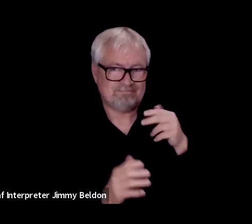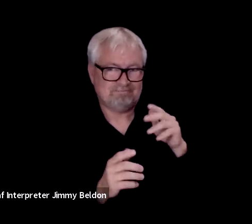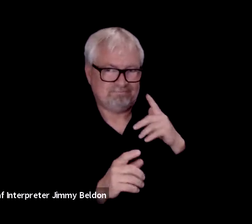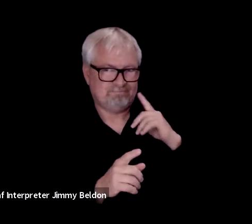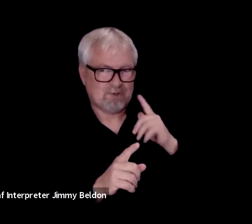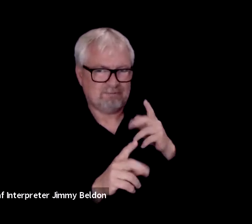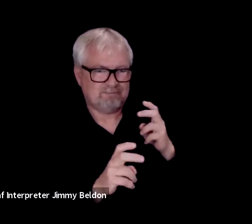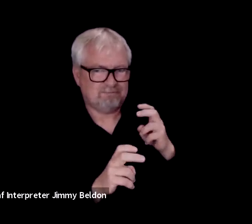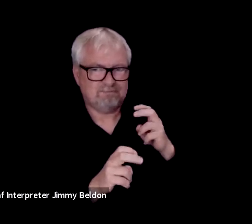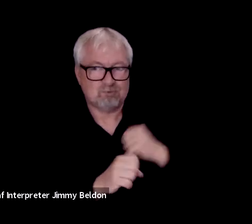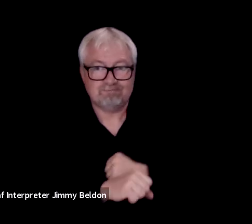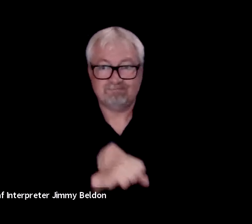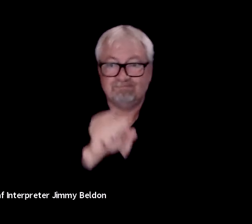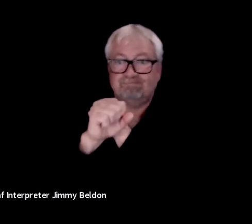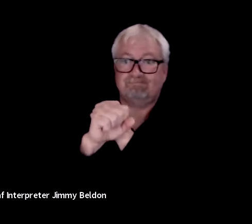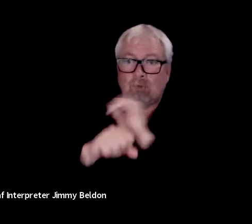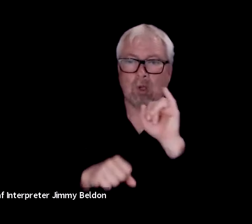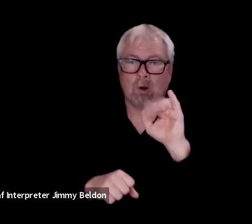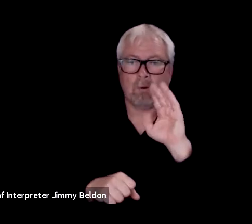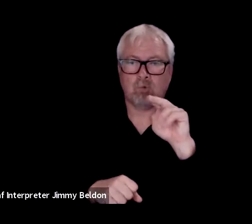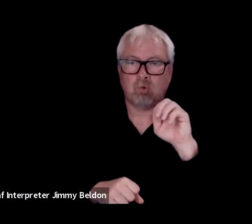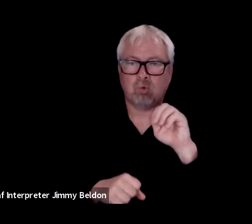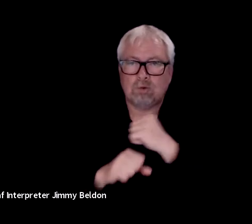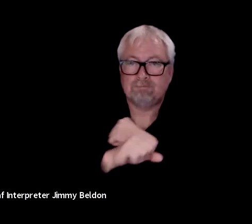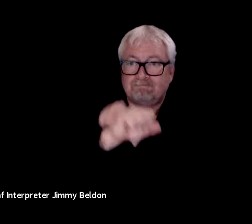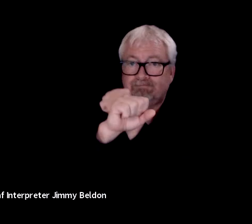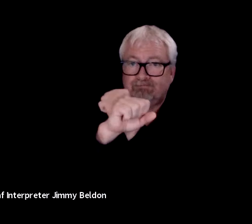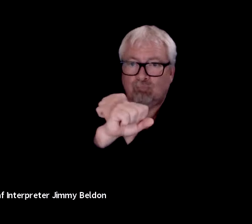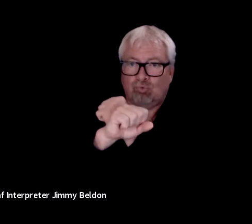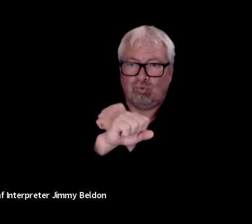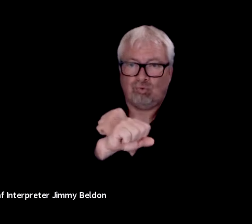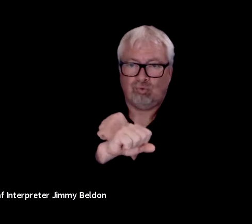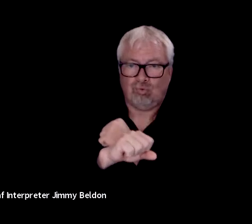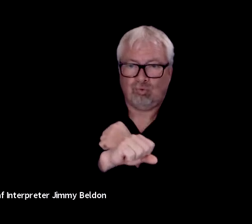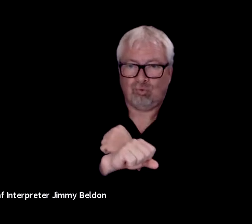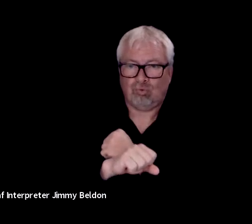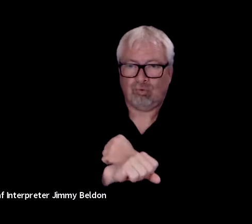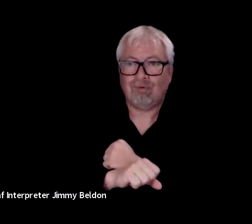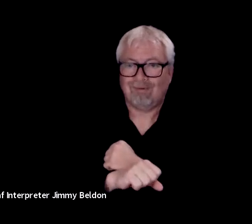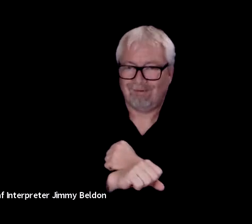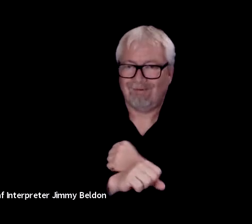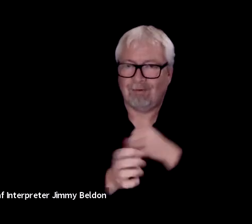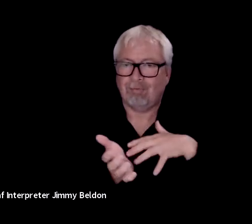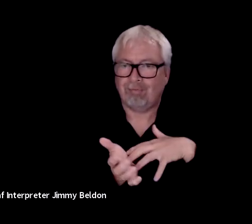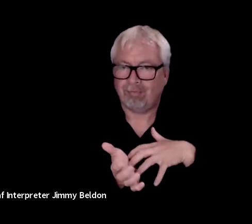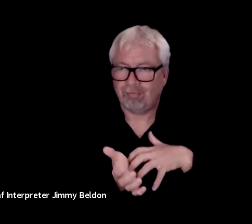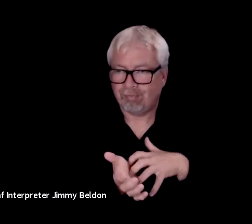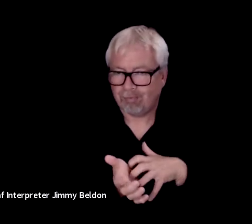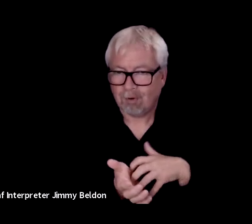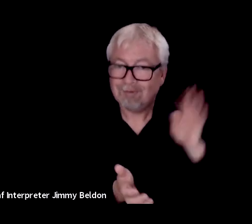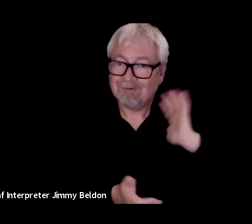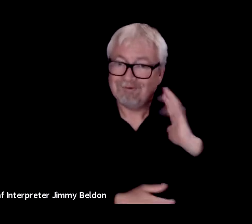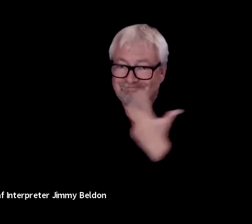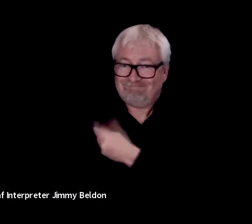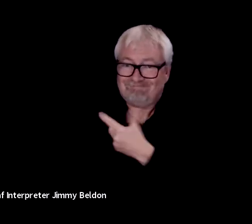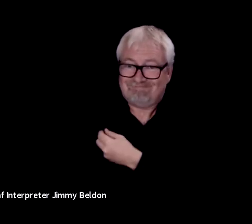again why the data that are being reviewed right now will be important to understand what that might